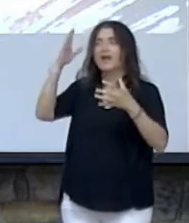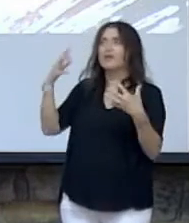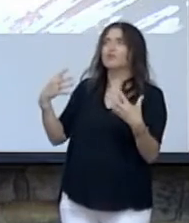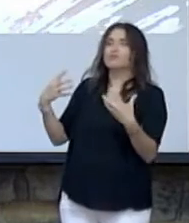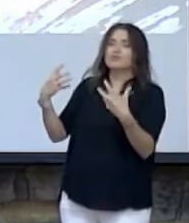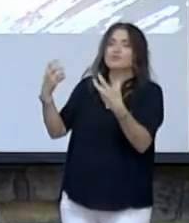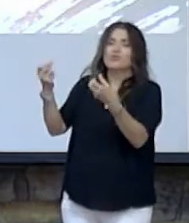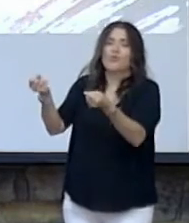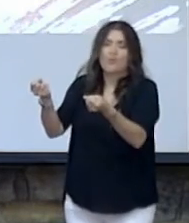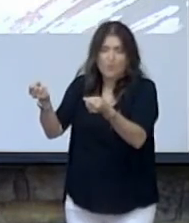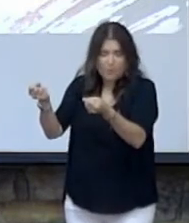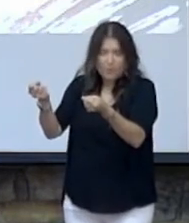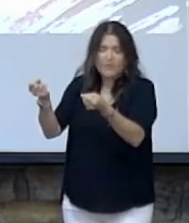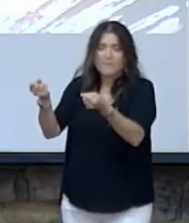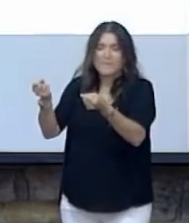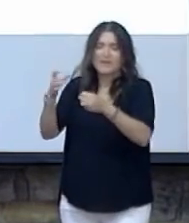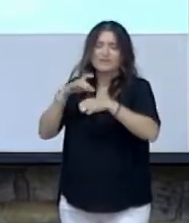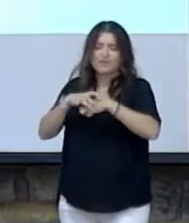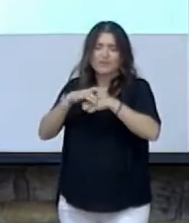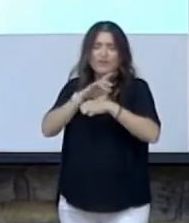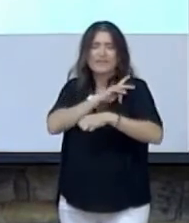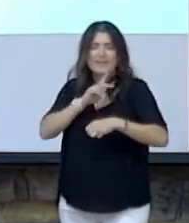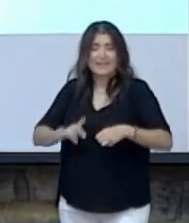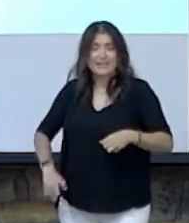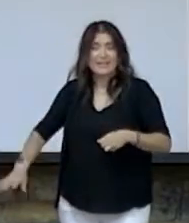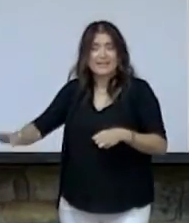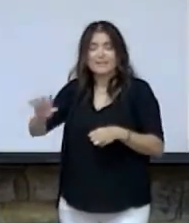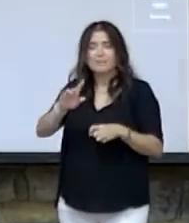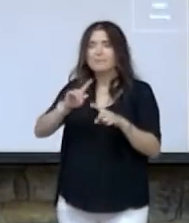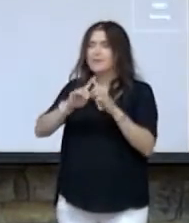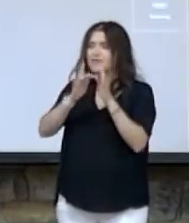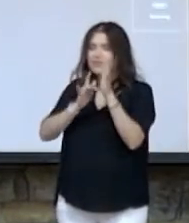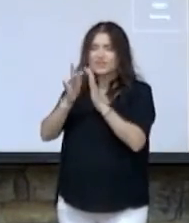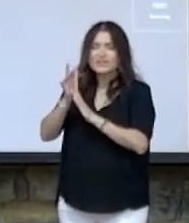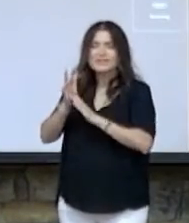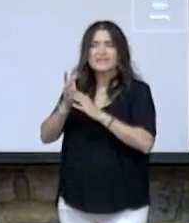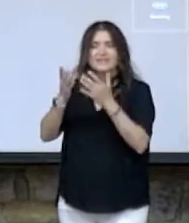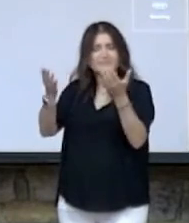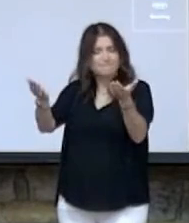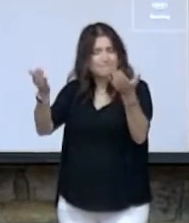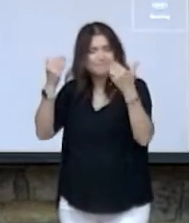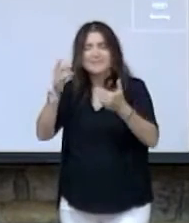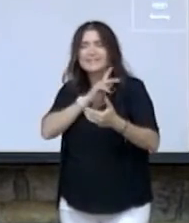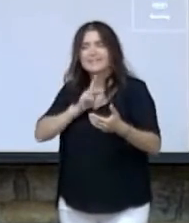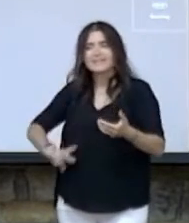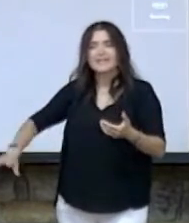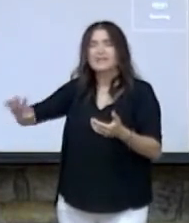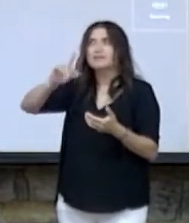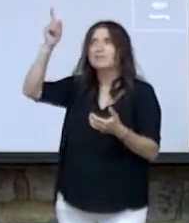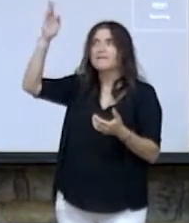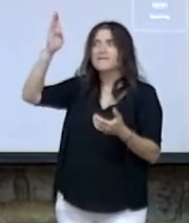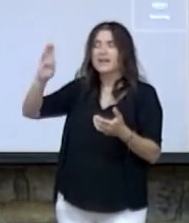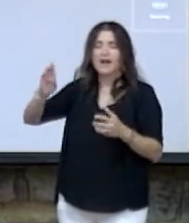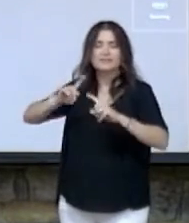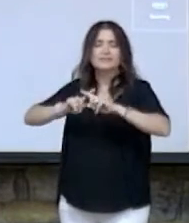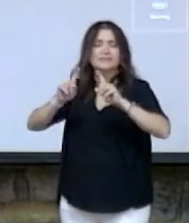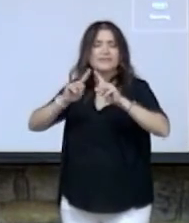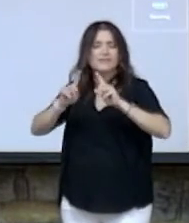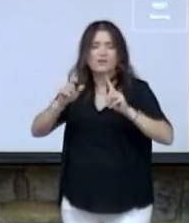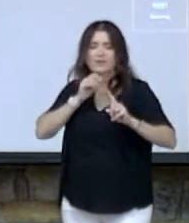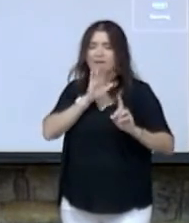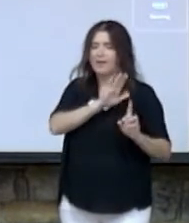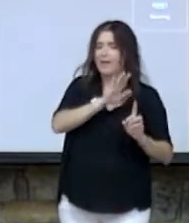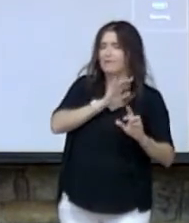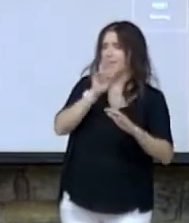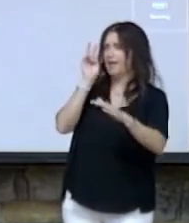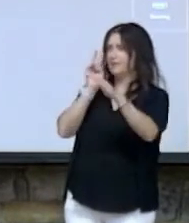earthly kingdom. And Jesus is initiating or ushering in this kingdom of God. And it's coming in a way that they didn't